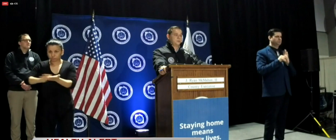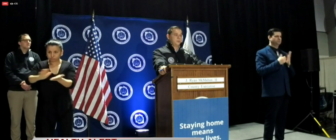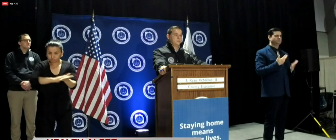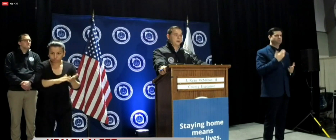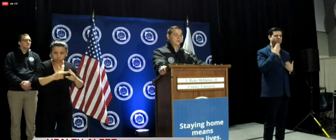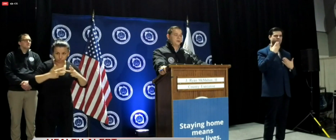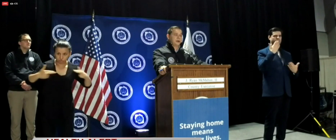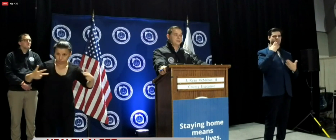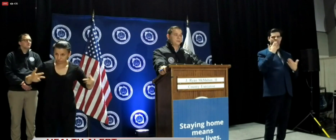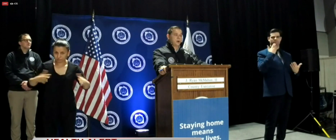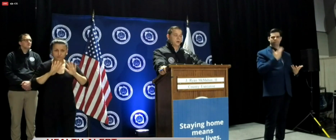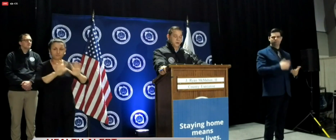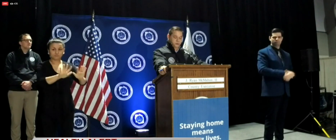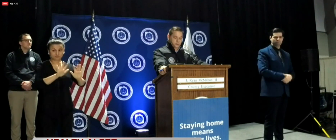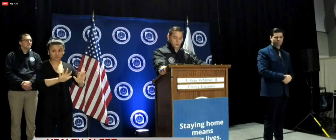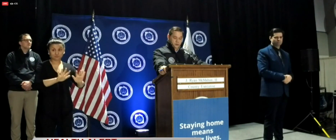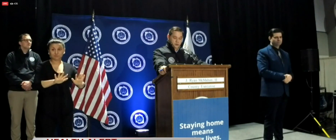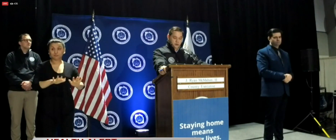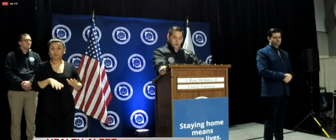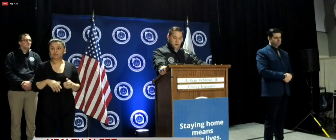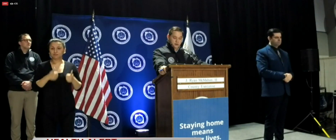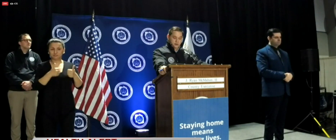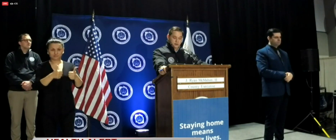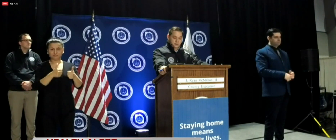for better friends and partners.